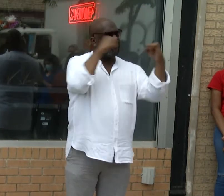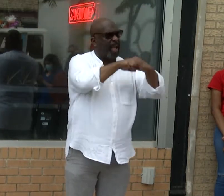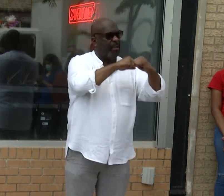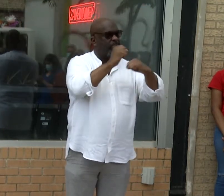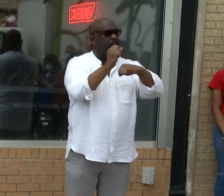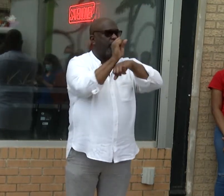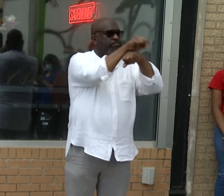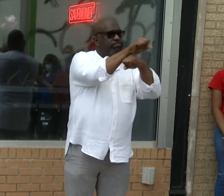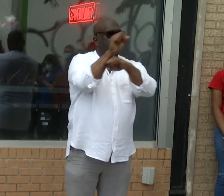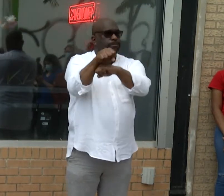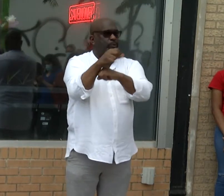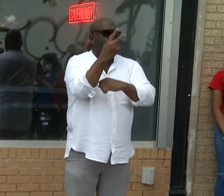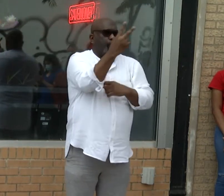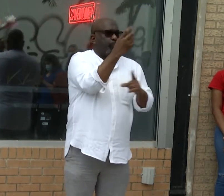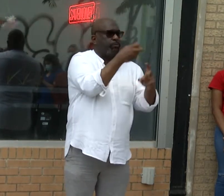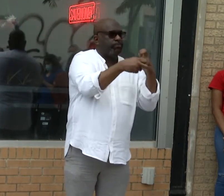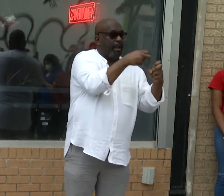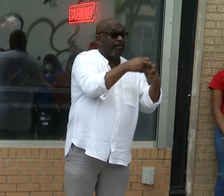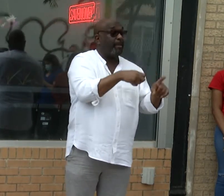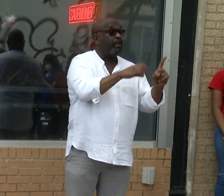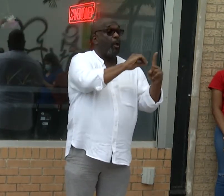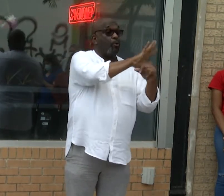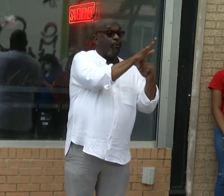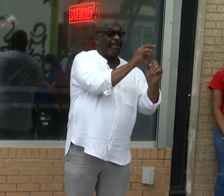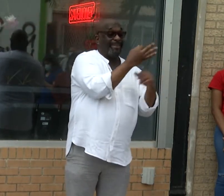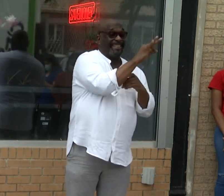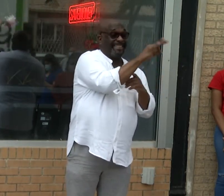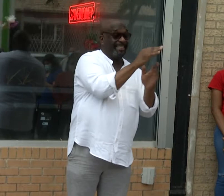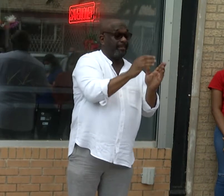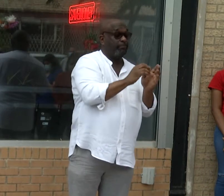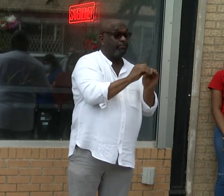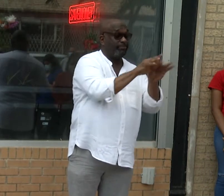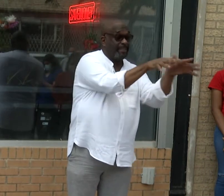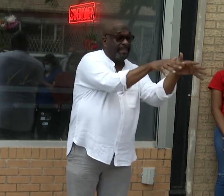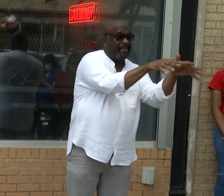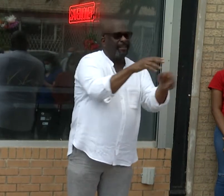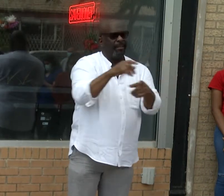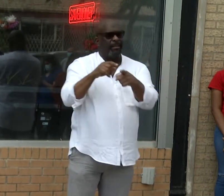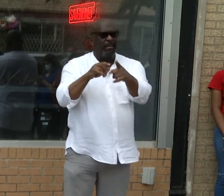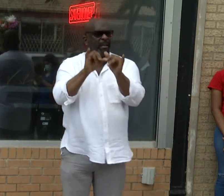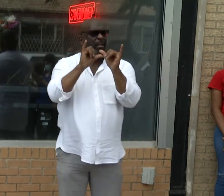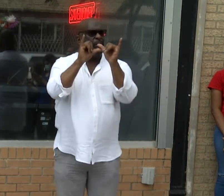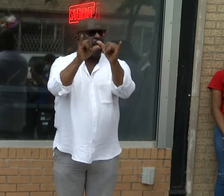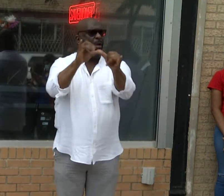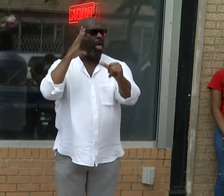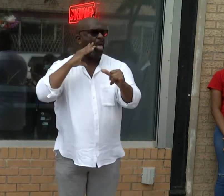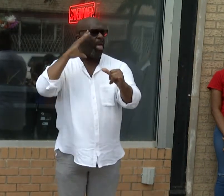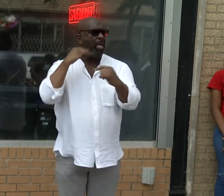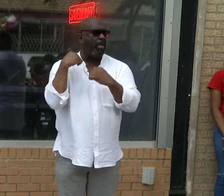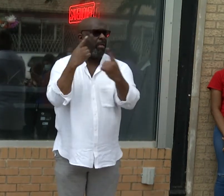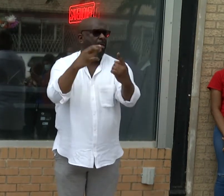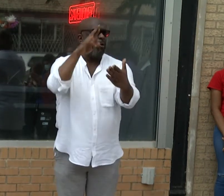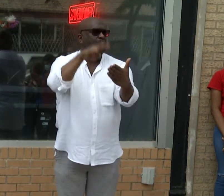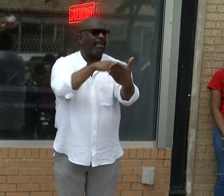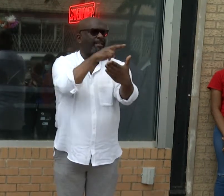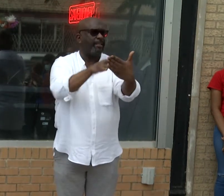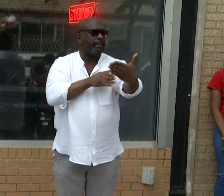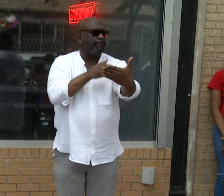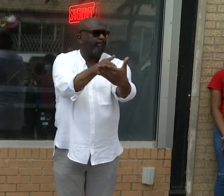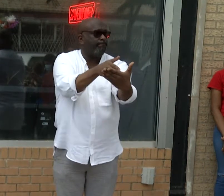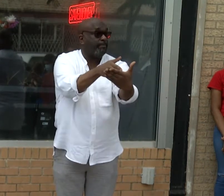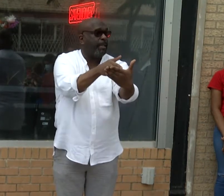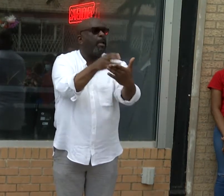we fight COVID-19 and as we fight long-standing racism in our communities. I also want to send